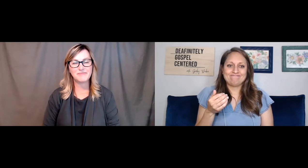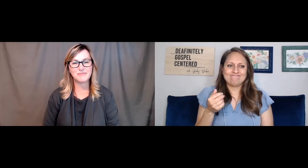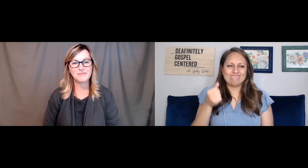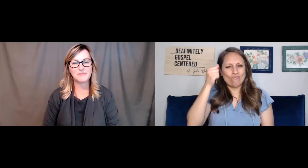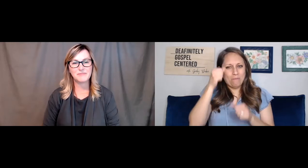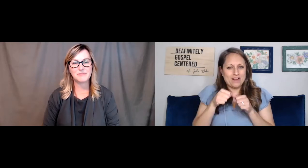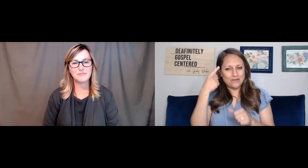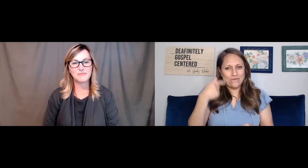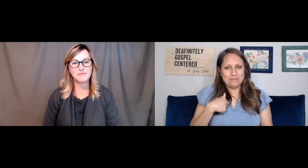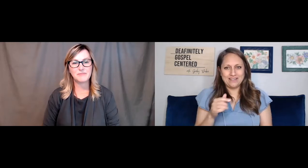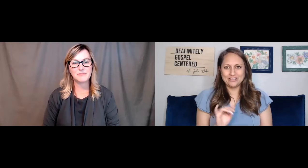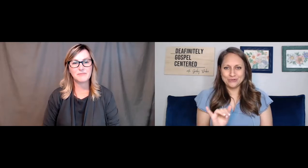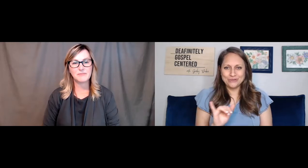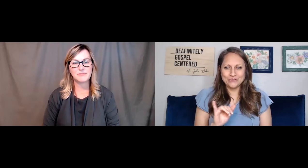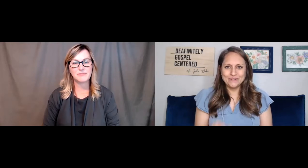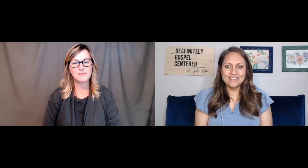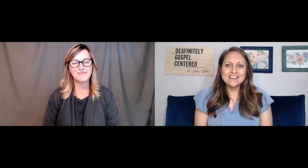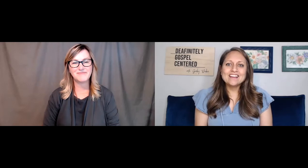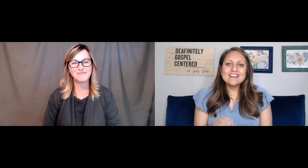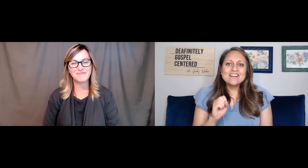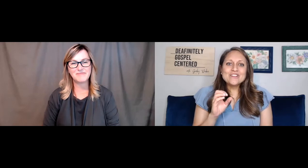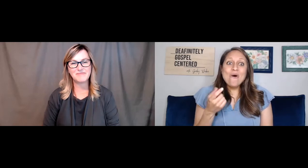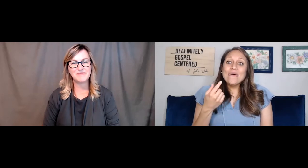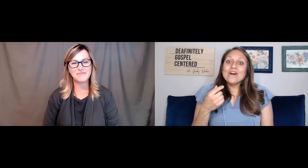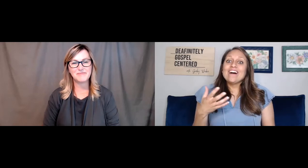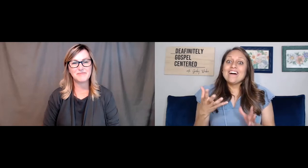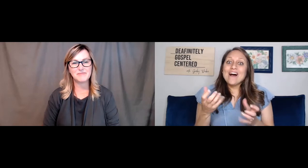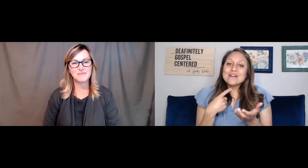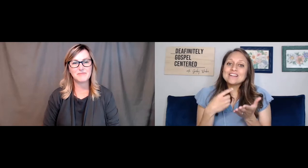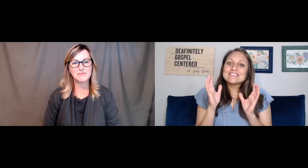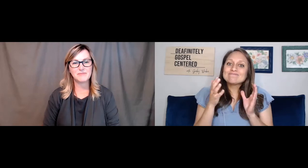So it's such a good reminder just for me to hold on to.